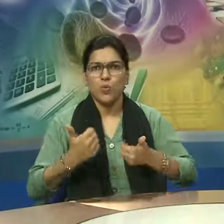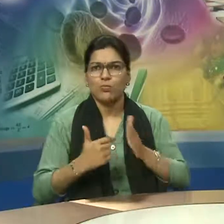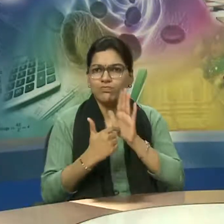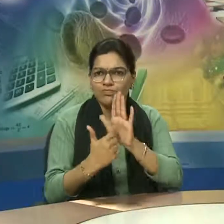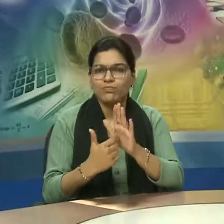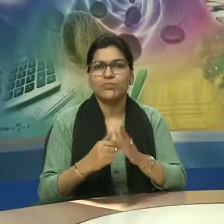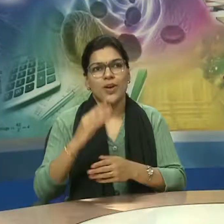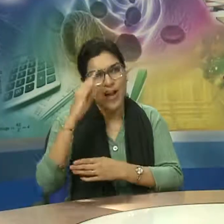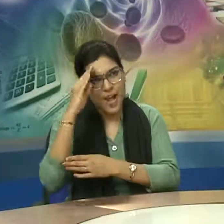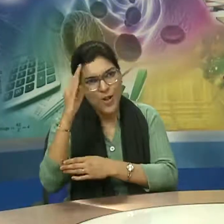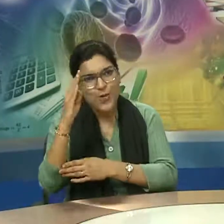Polite.